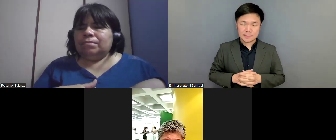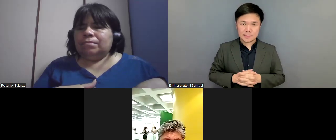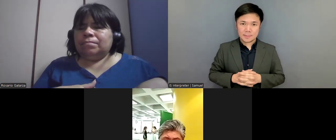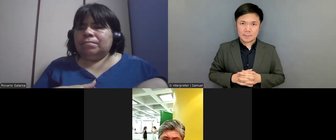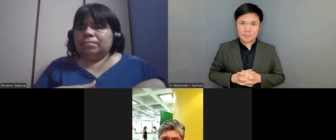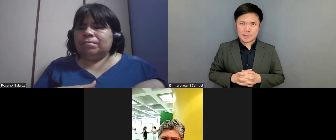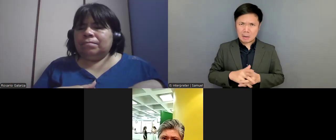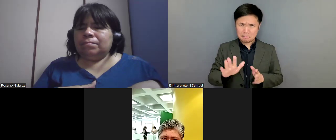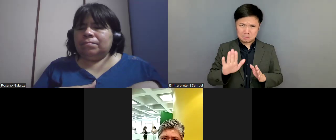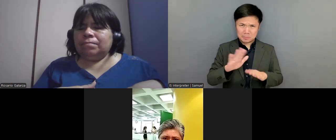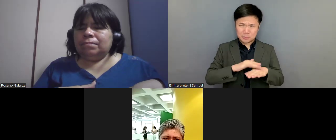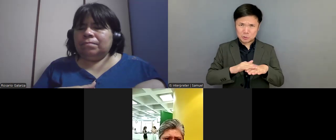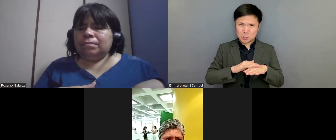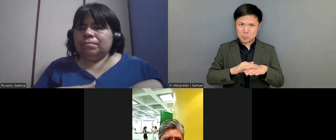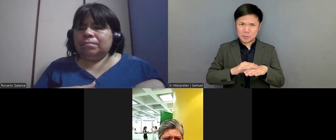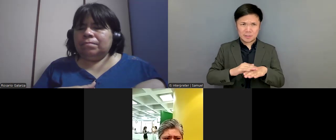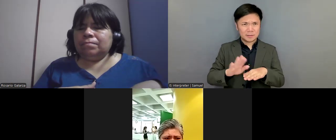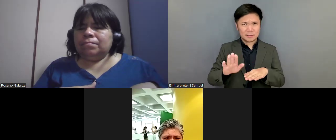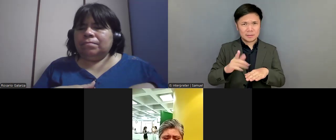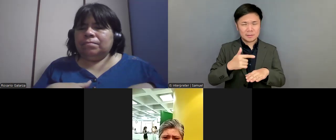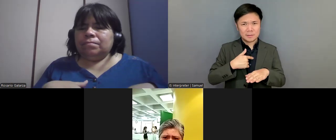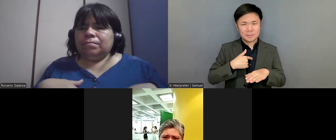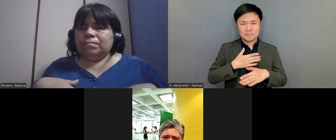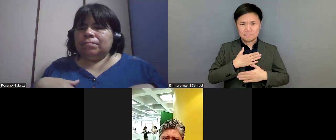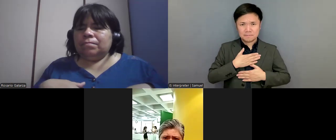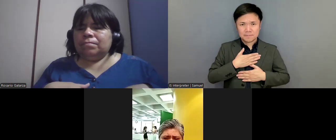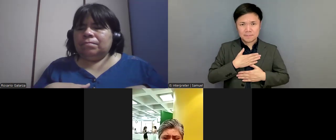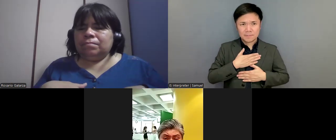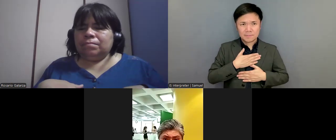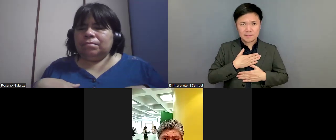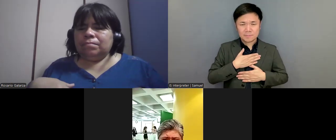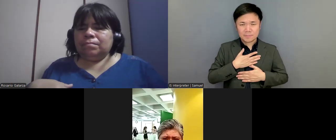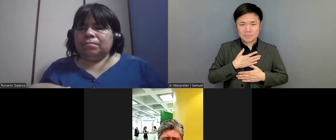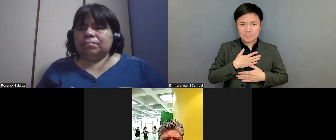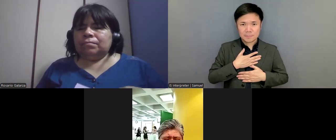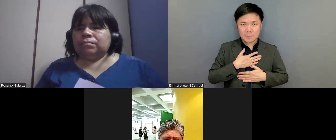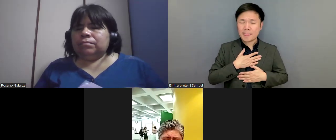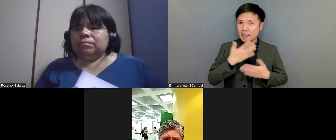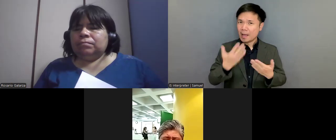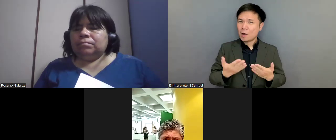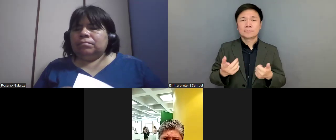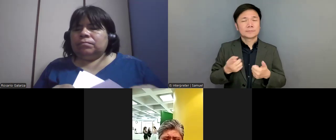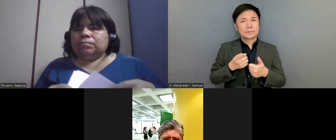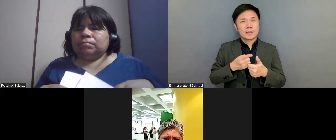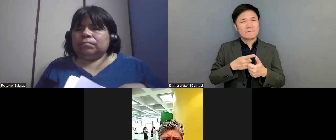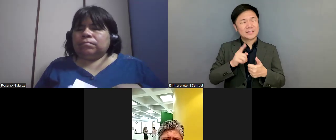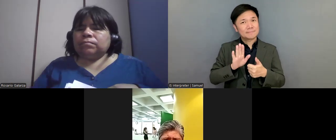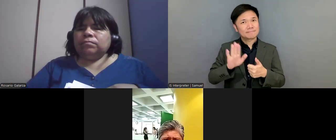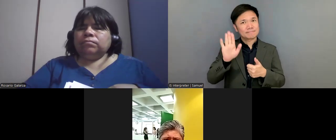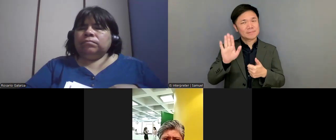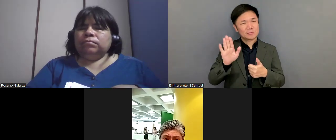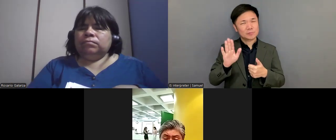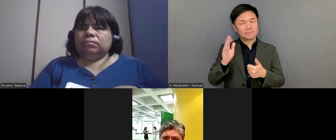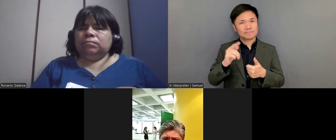I'm bueno, sorry. I'm sorry para iniciar me for gustaría this. empezar compartiendo algo que ya To begin comentó with, para I tema would que me like to parece start sumamente